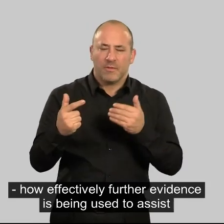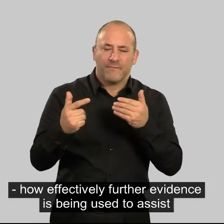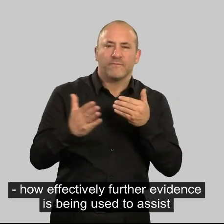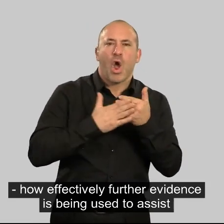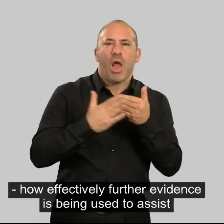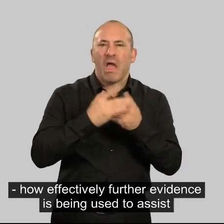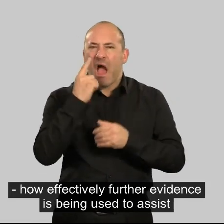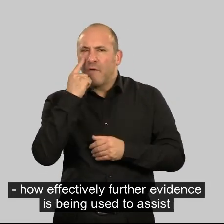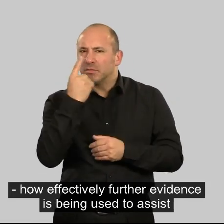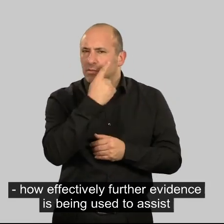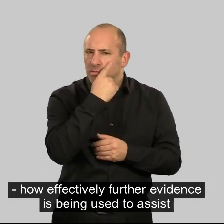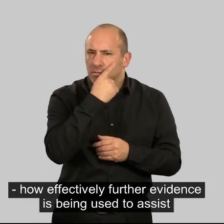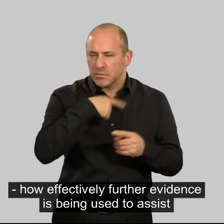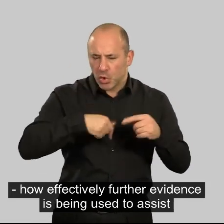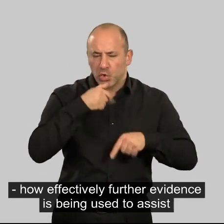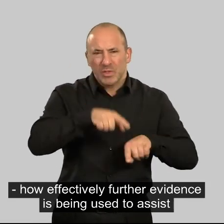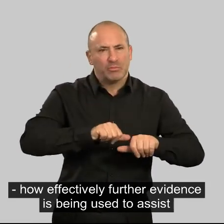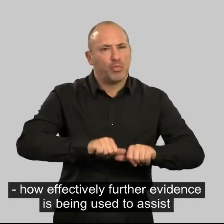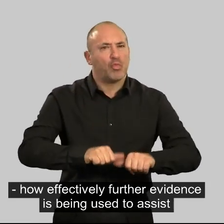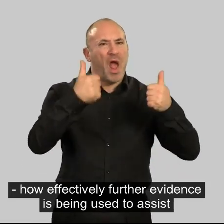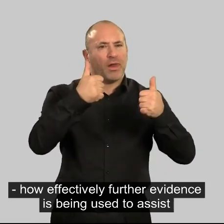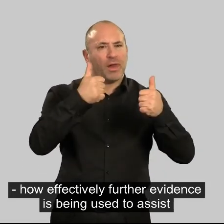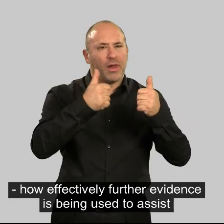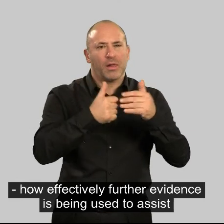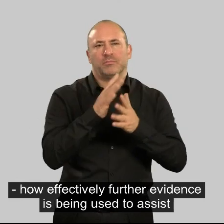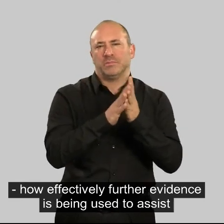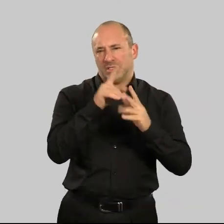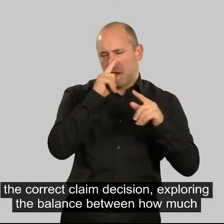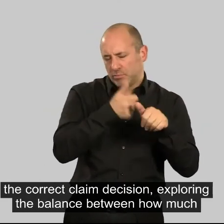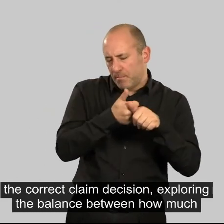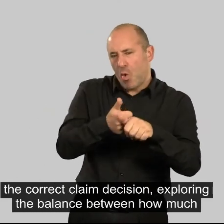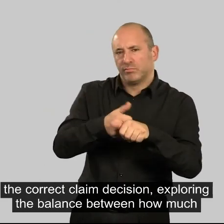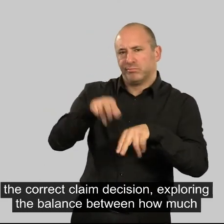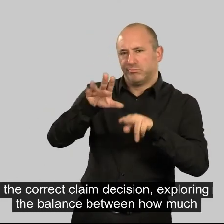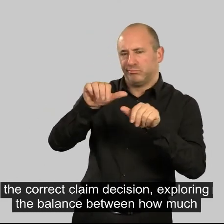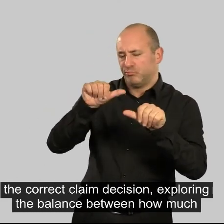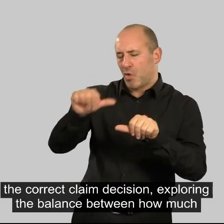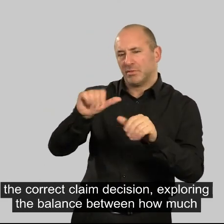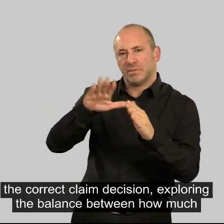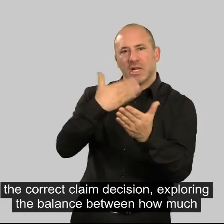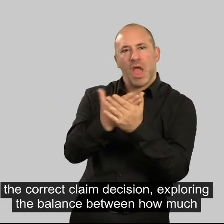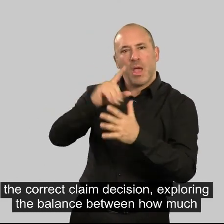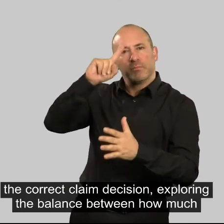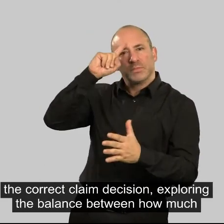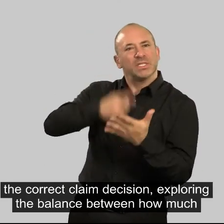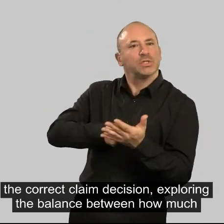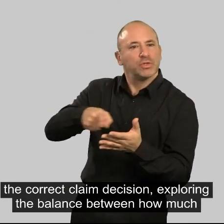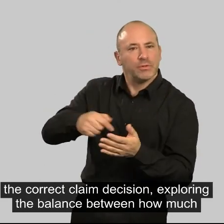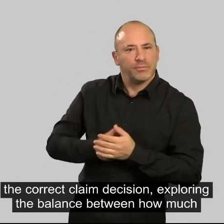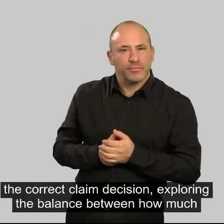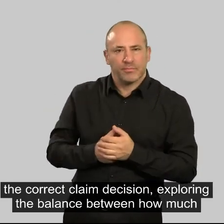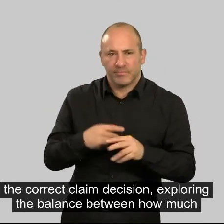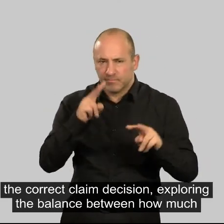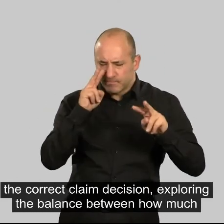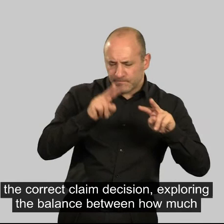services, and how effectively further evidence is being used to assist the correct claim decision,